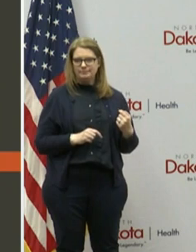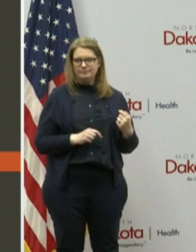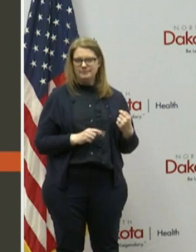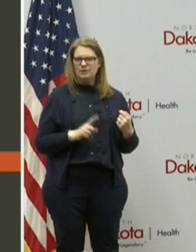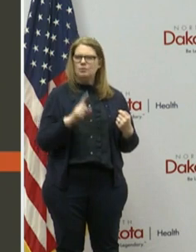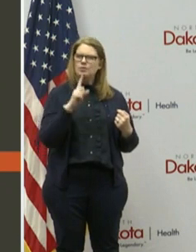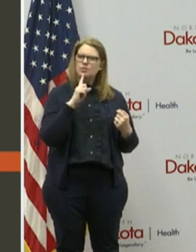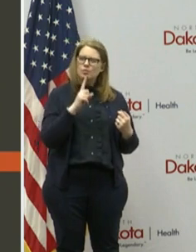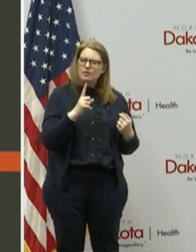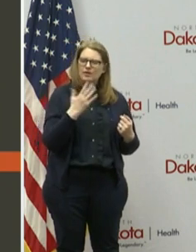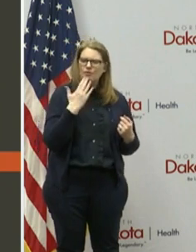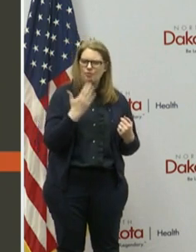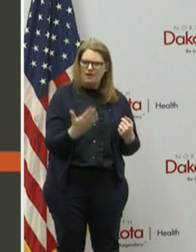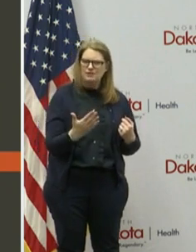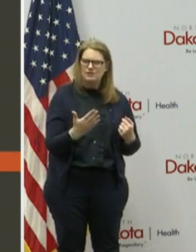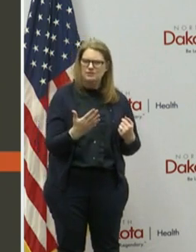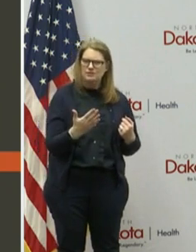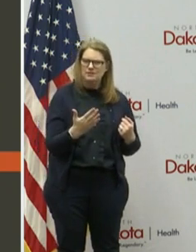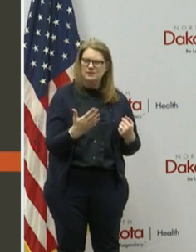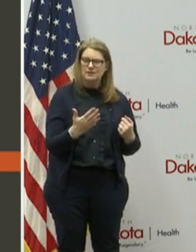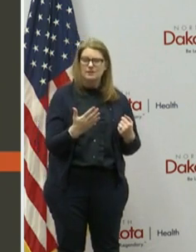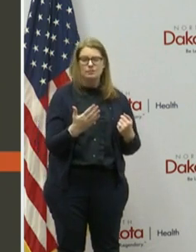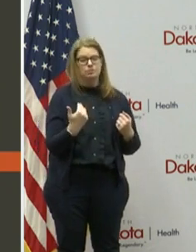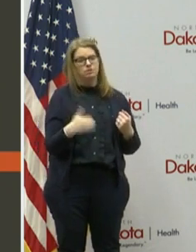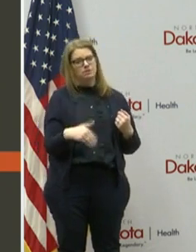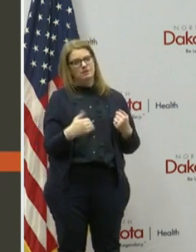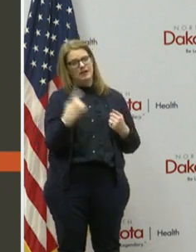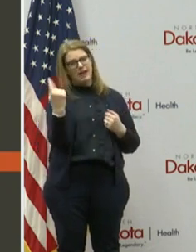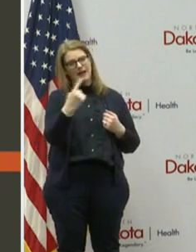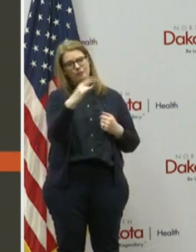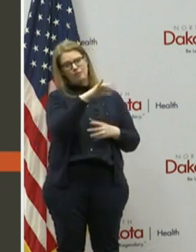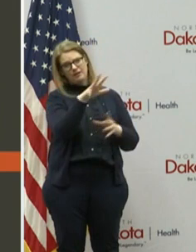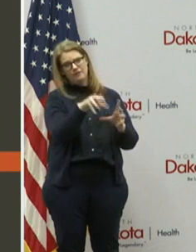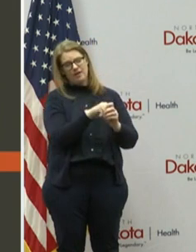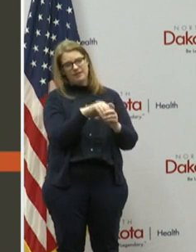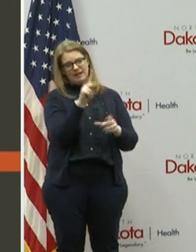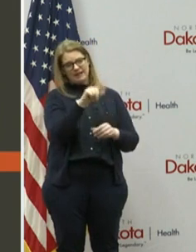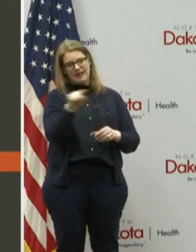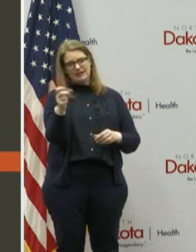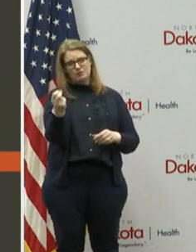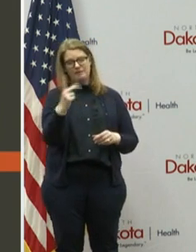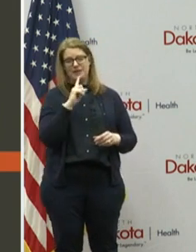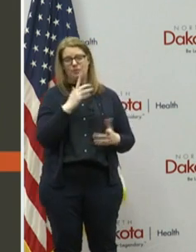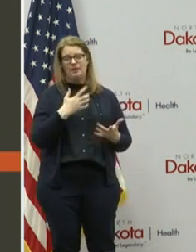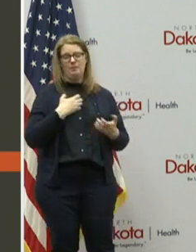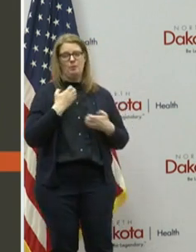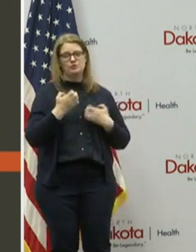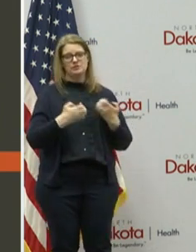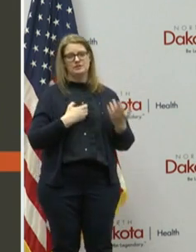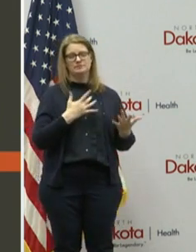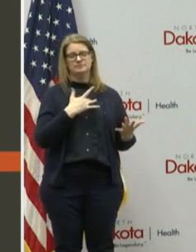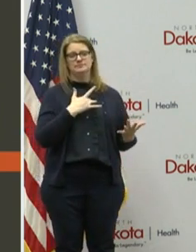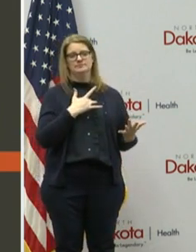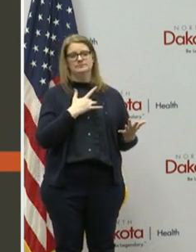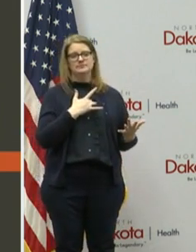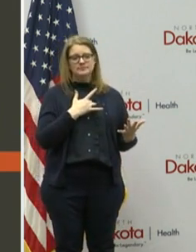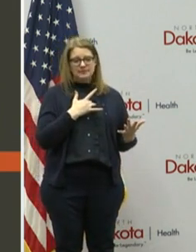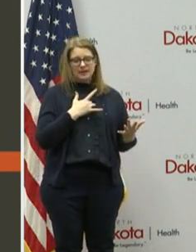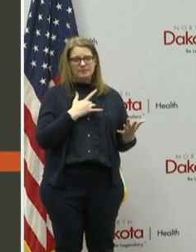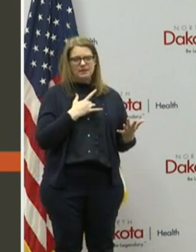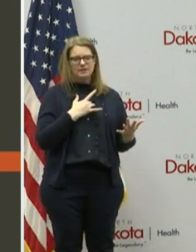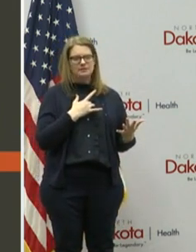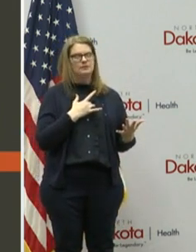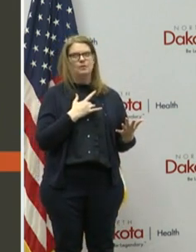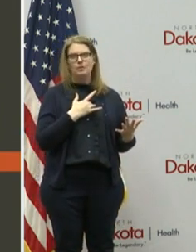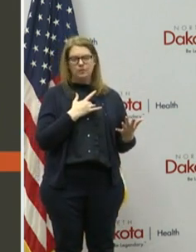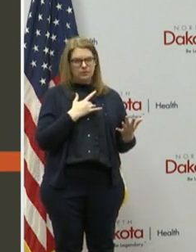real gratitude to everybody involved in K-12. I get in the middle emotional thinking about it because this is at such scale, it's hard